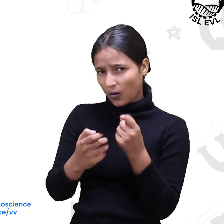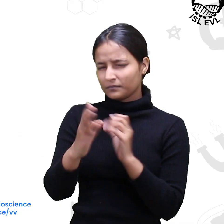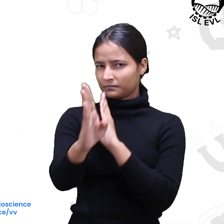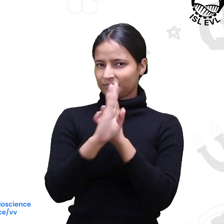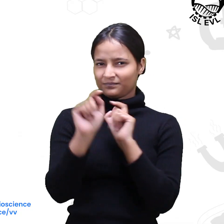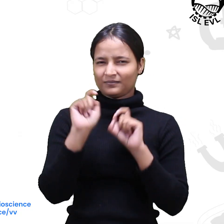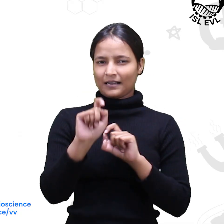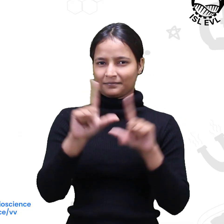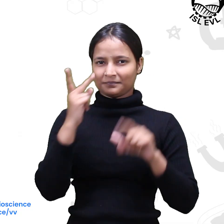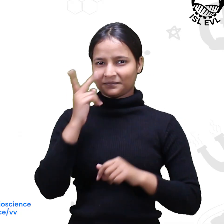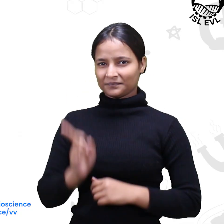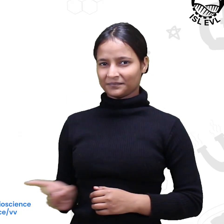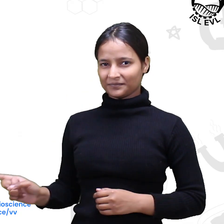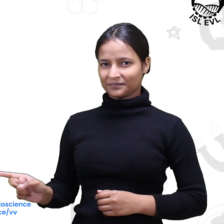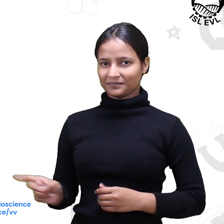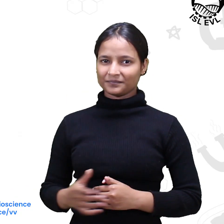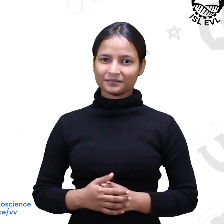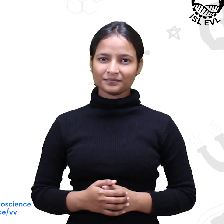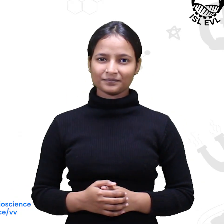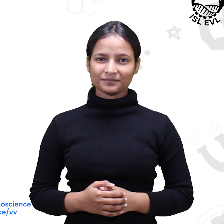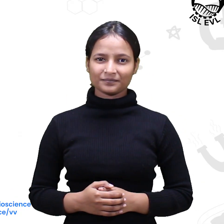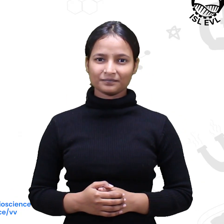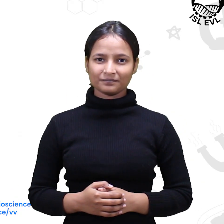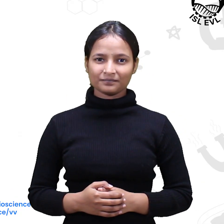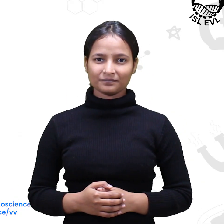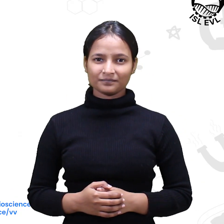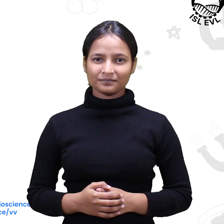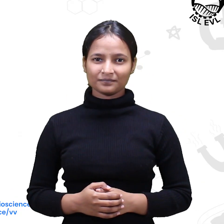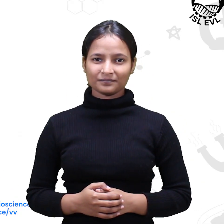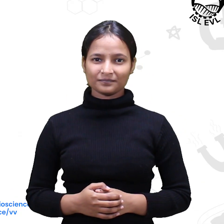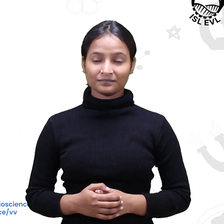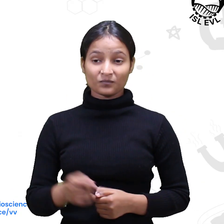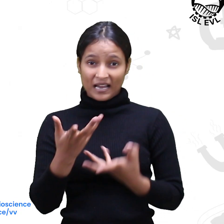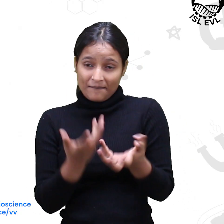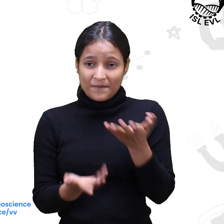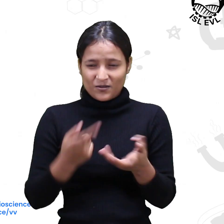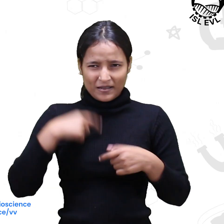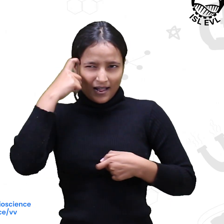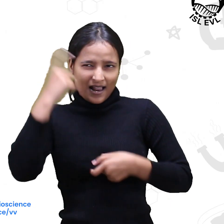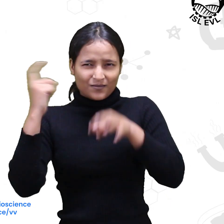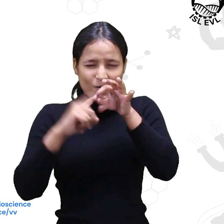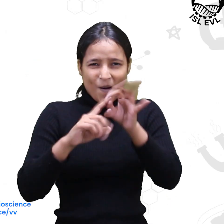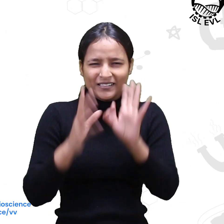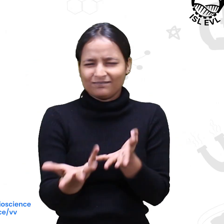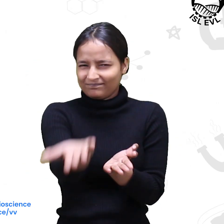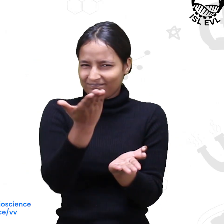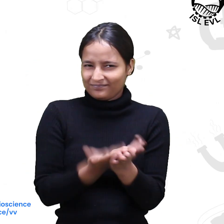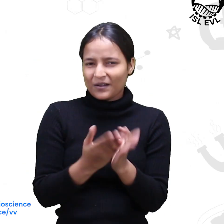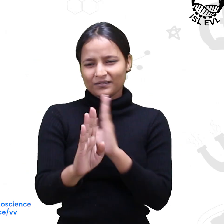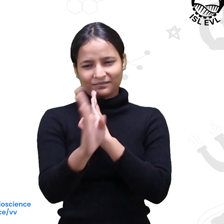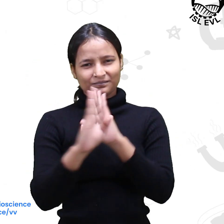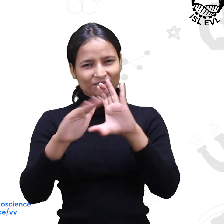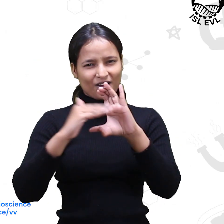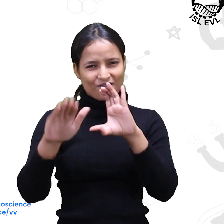episodes. We are sure we must have sparked your curiosity. You can submit all your questions on our website and get a